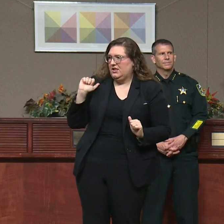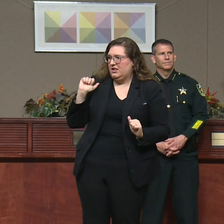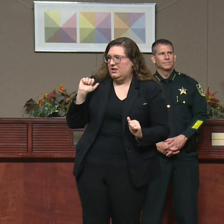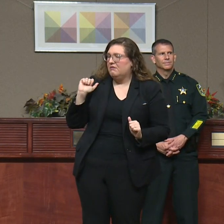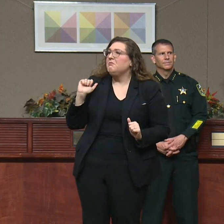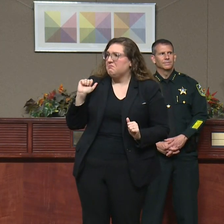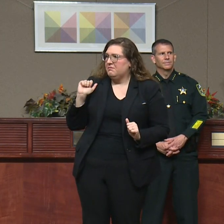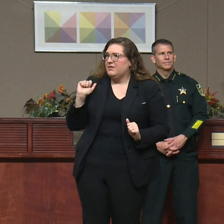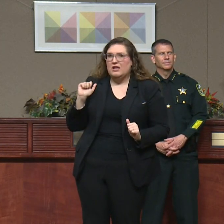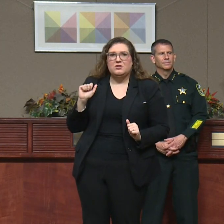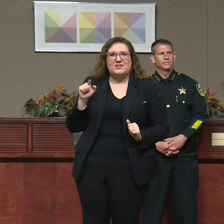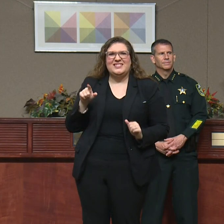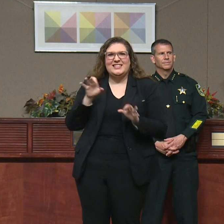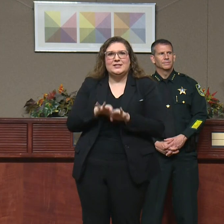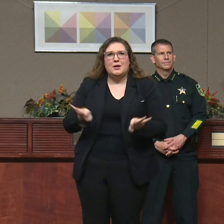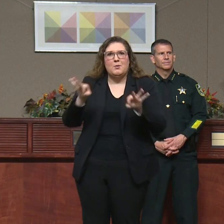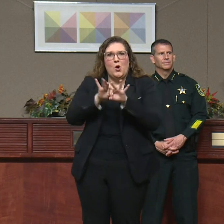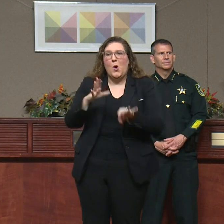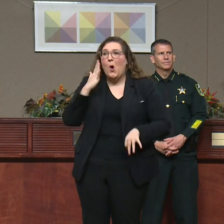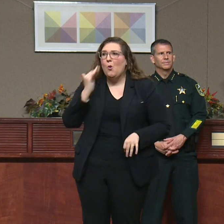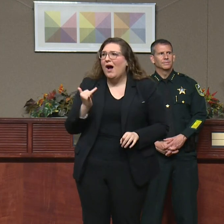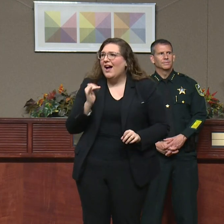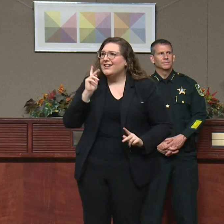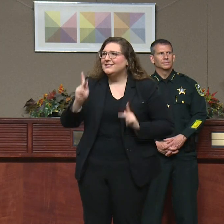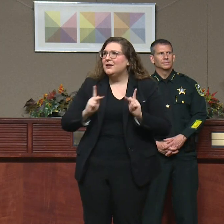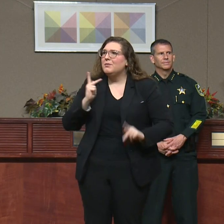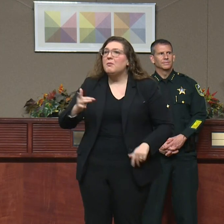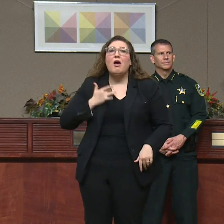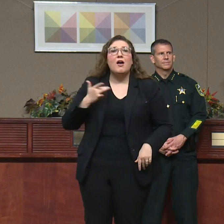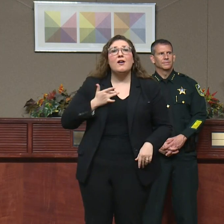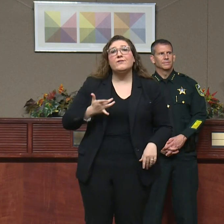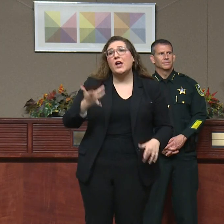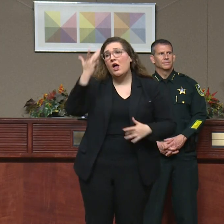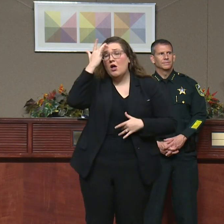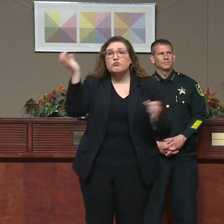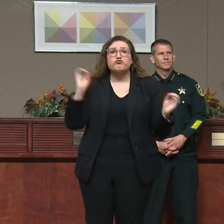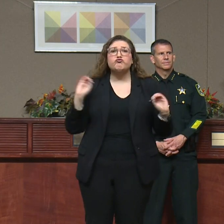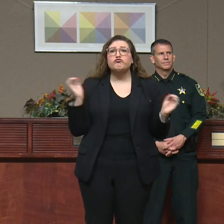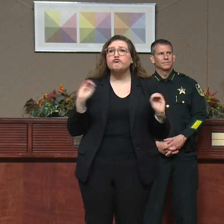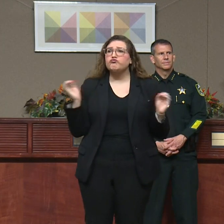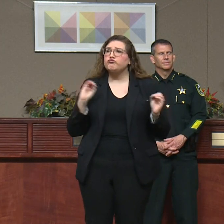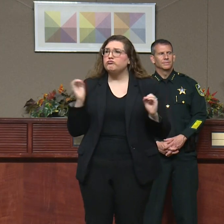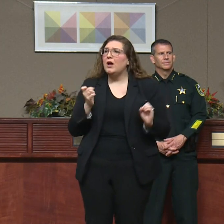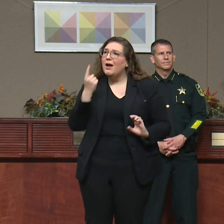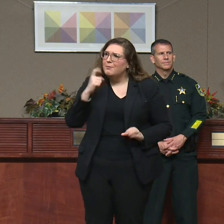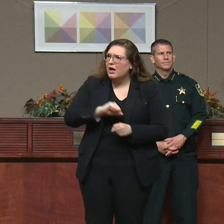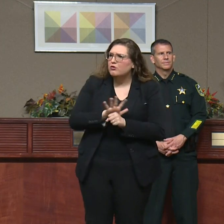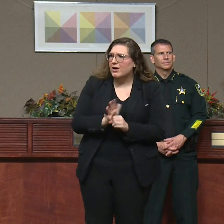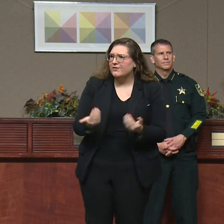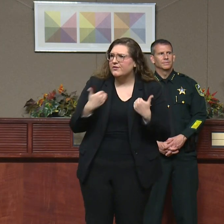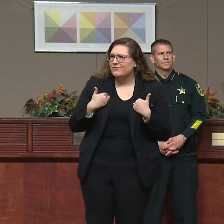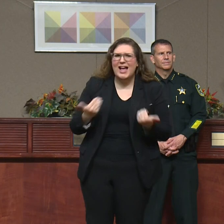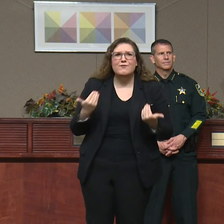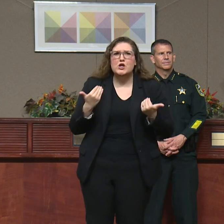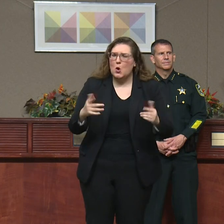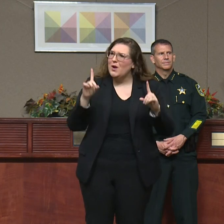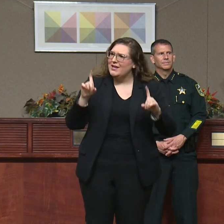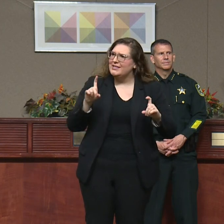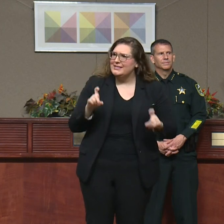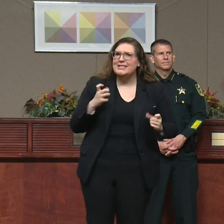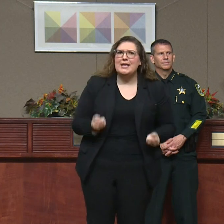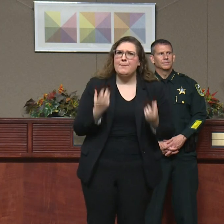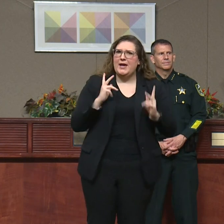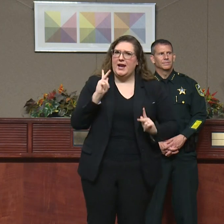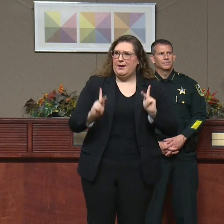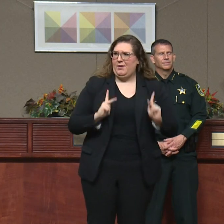of asymptomatic people. And we should try to test as many people as possible. But it's going to be very